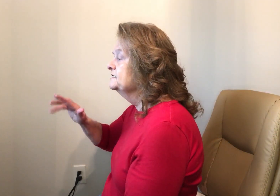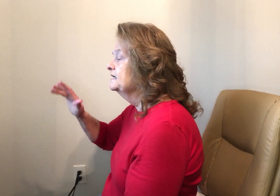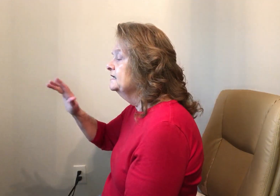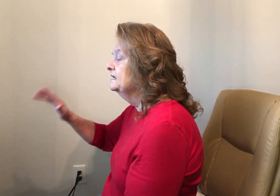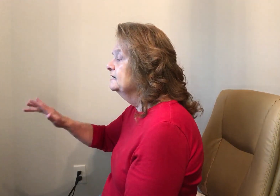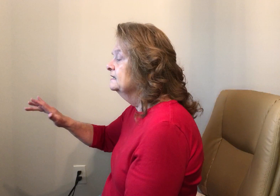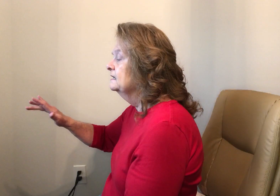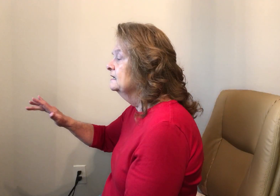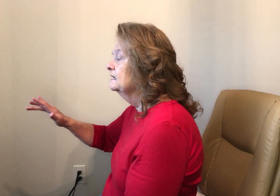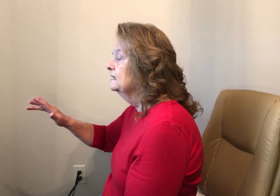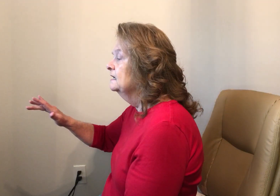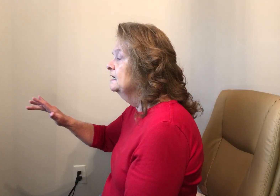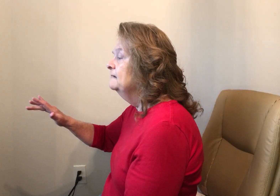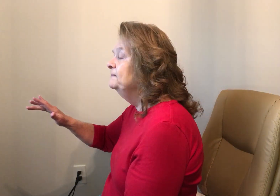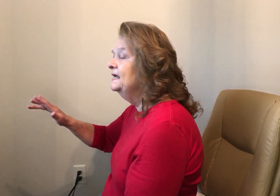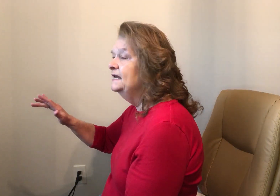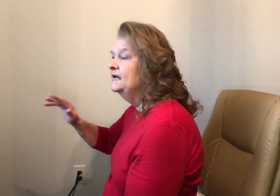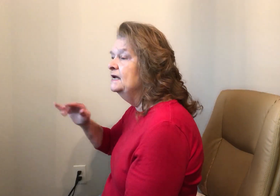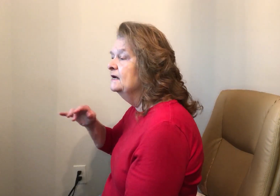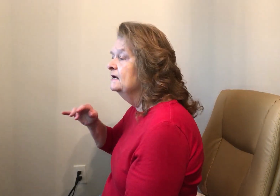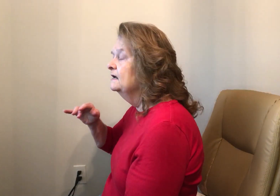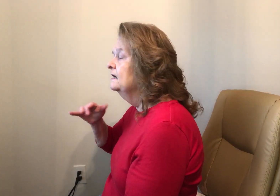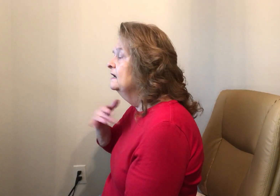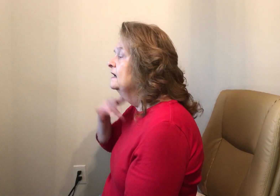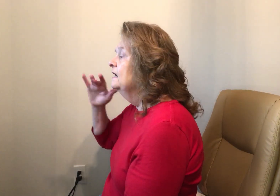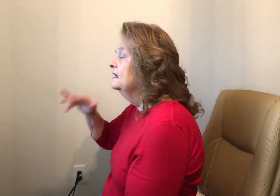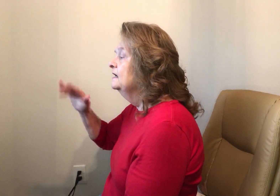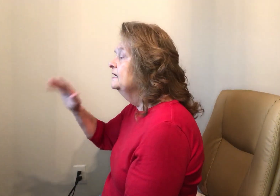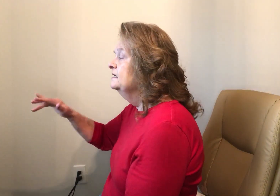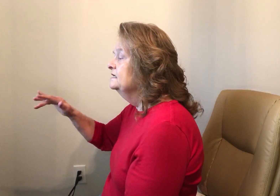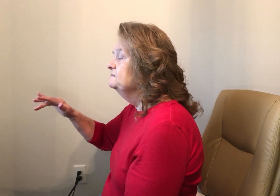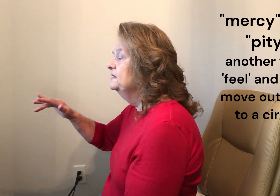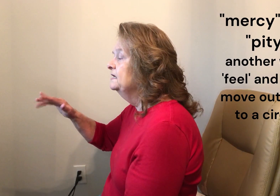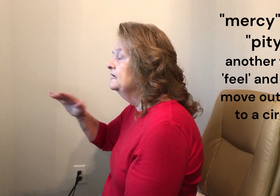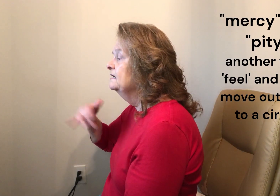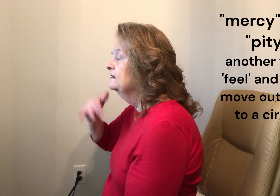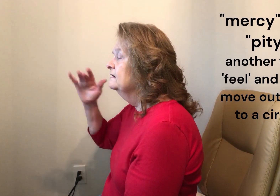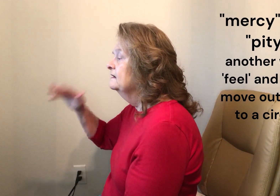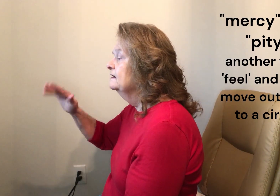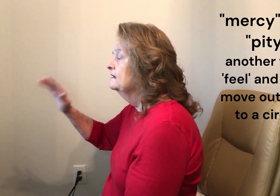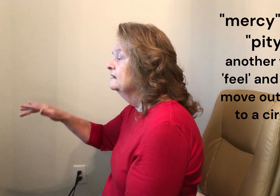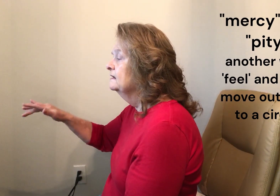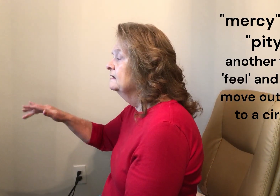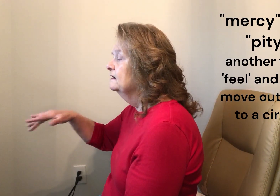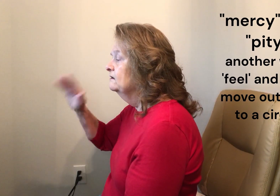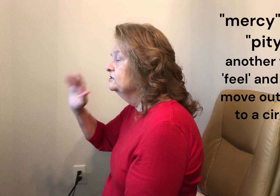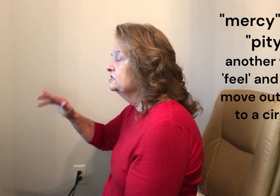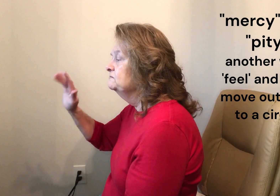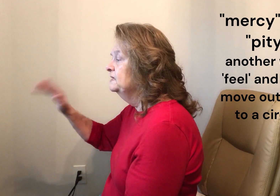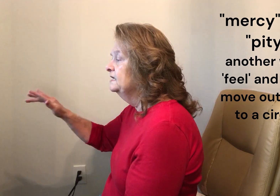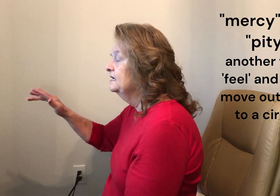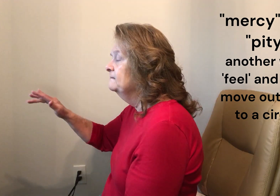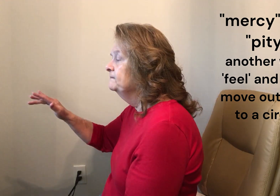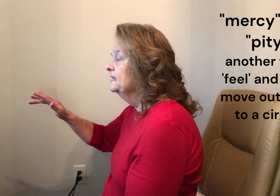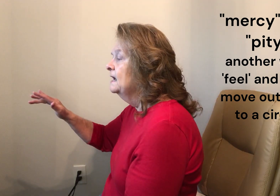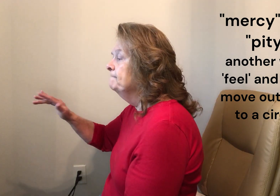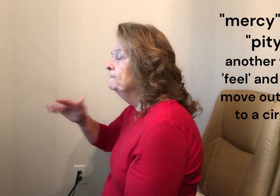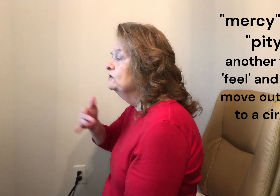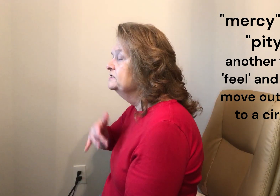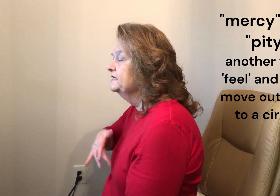mercy. Pity is pity, or just pity. Mercy